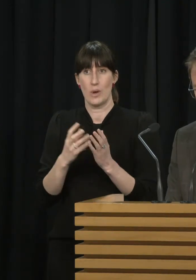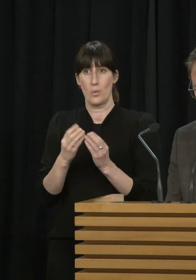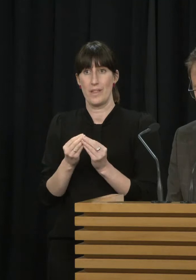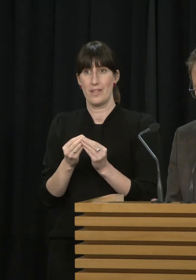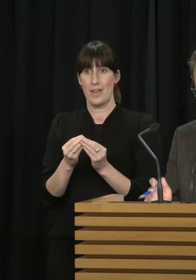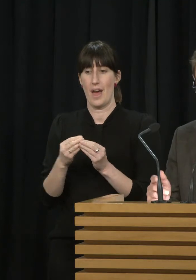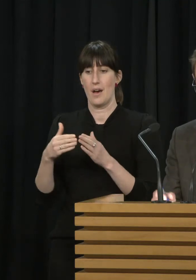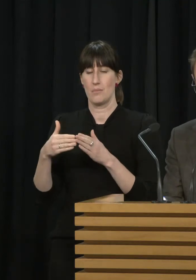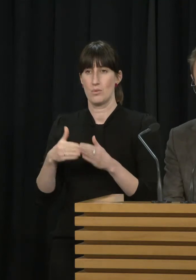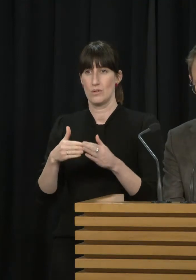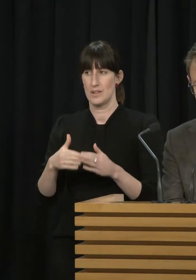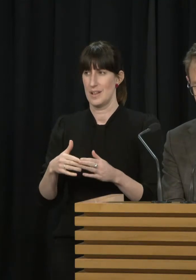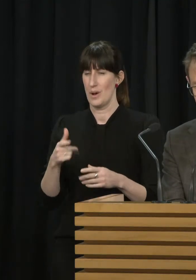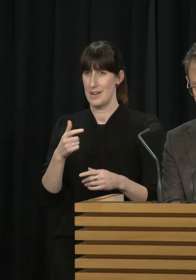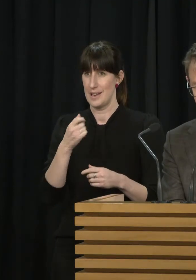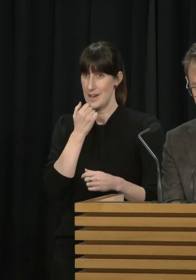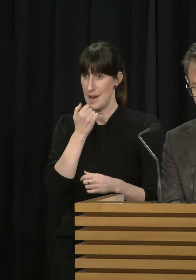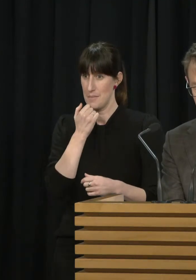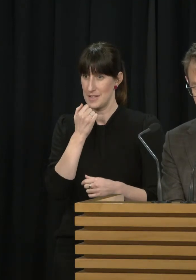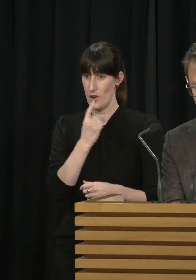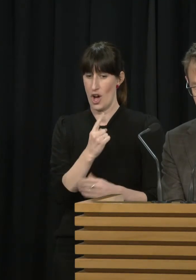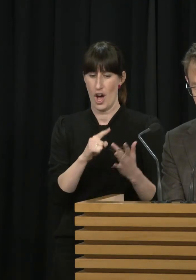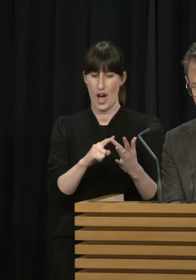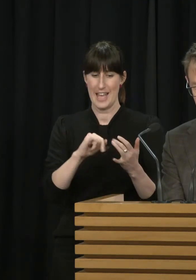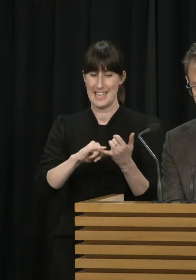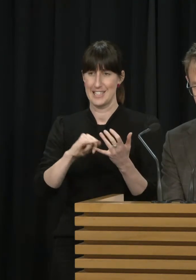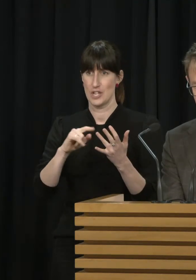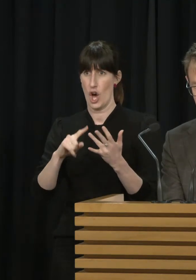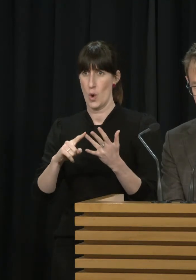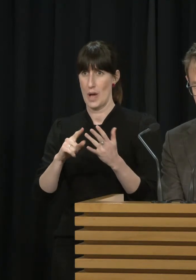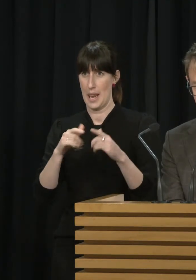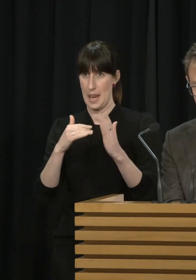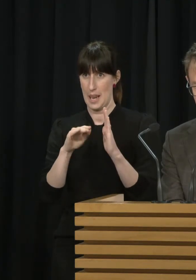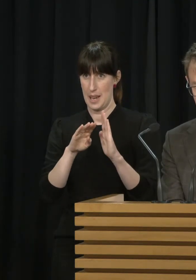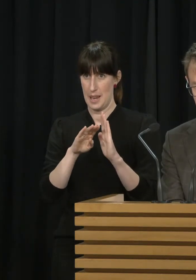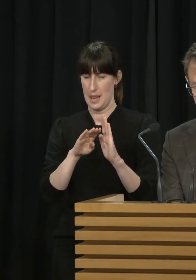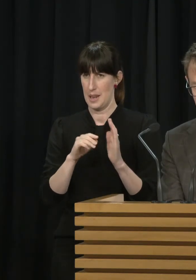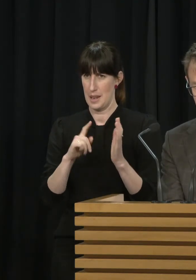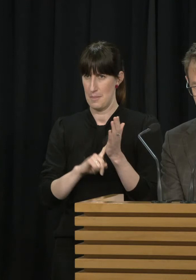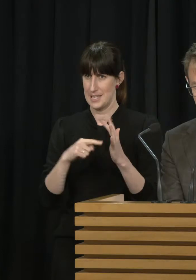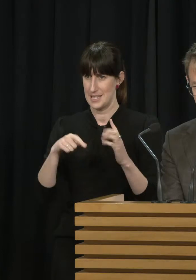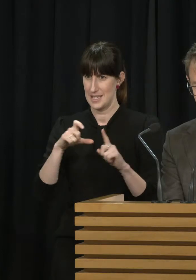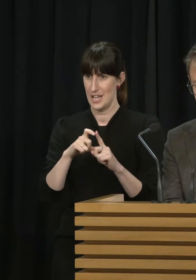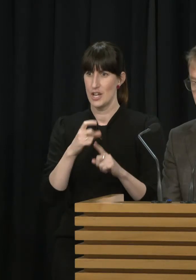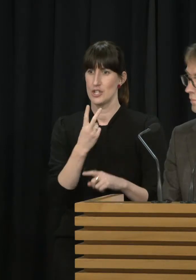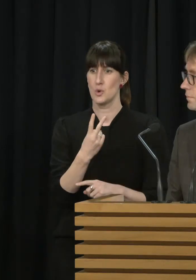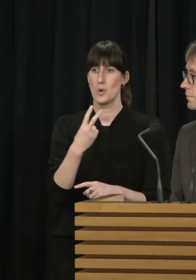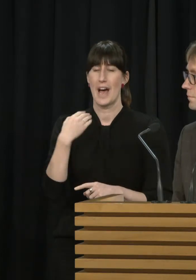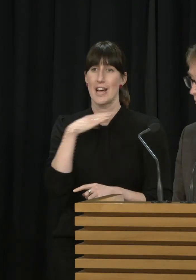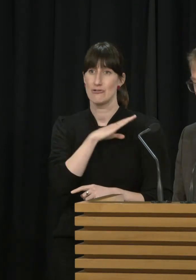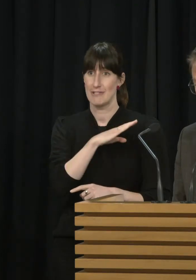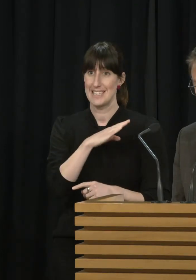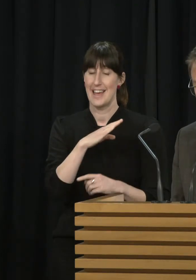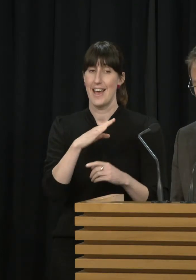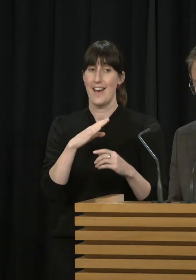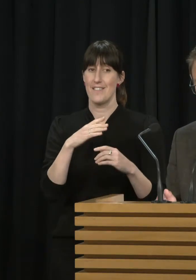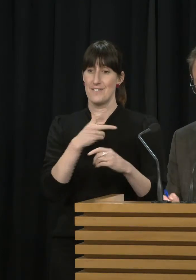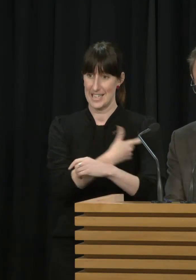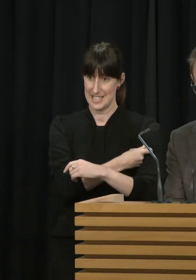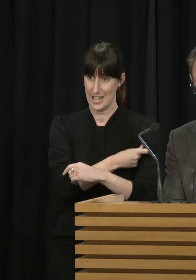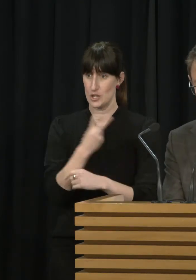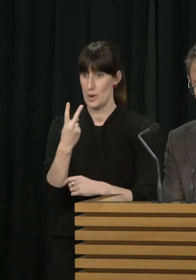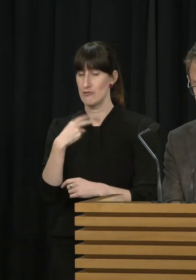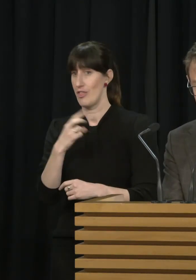through those numbers. For ISO Limited, they have 200 people vaccinated and 230 unvaccinated.